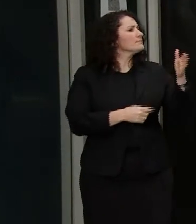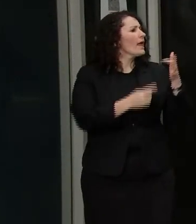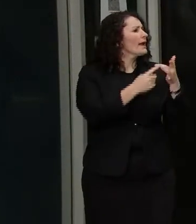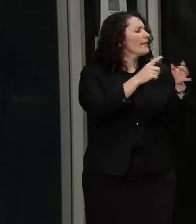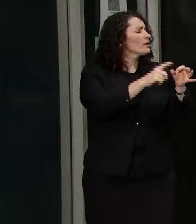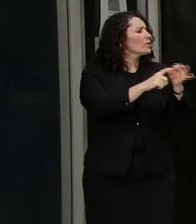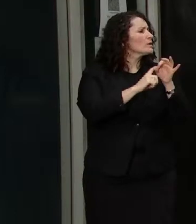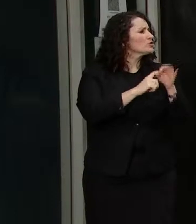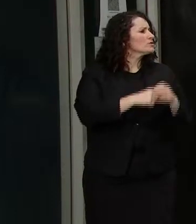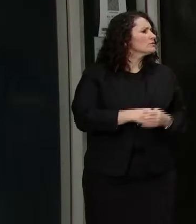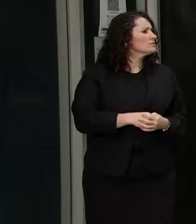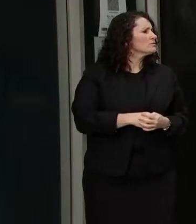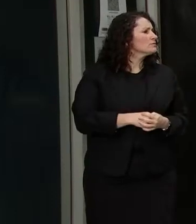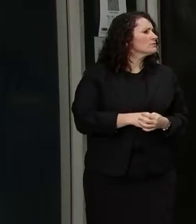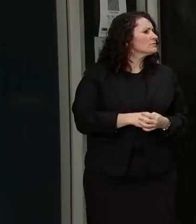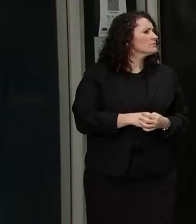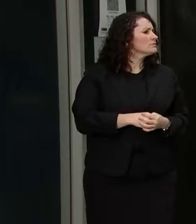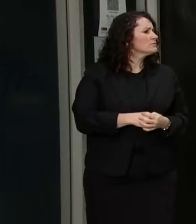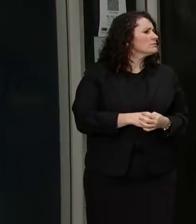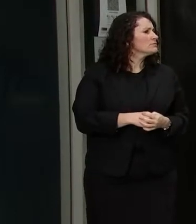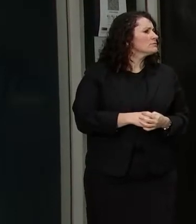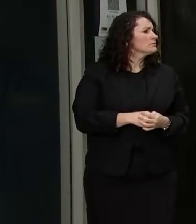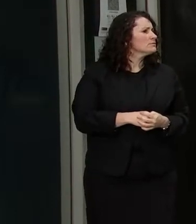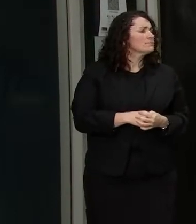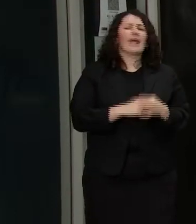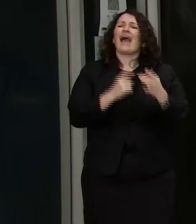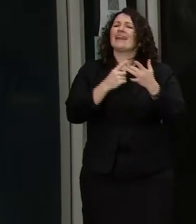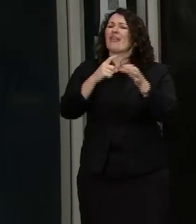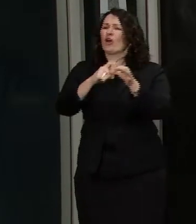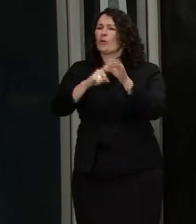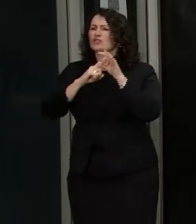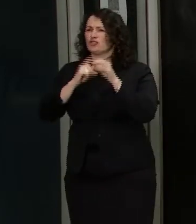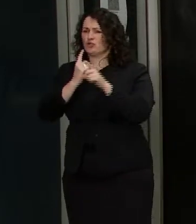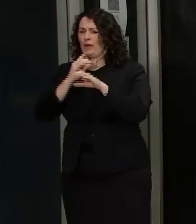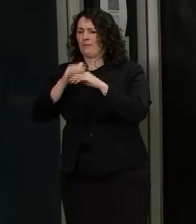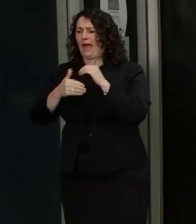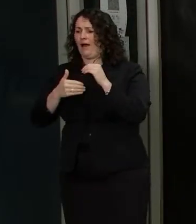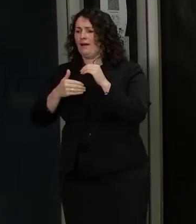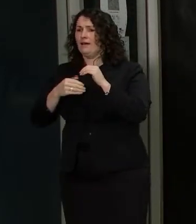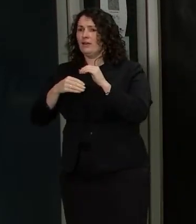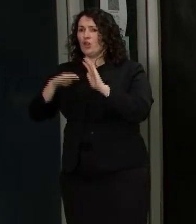that some of these restrictions do appear to be contradictory to the everyday Victorian?